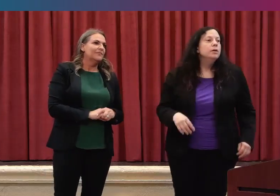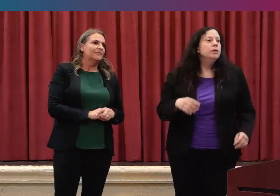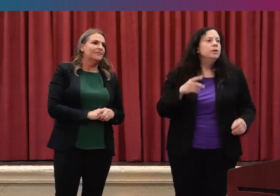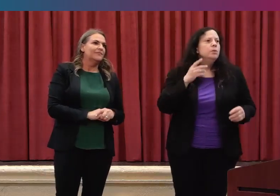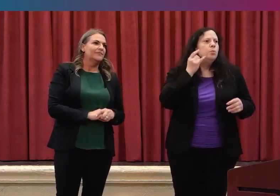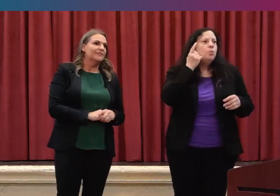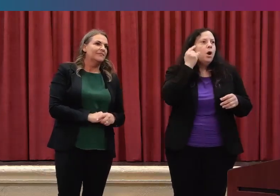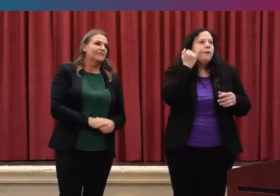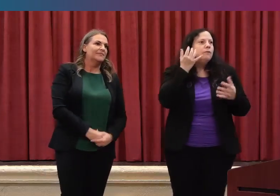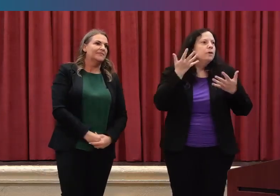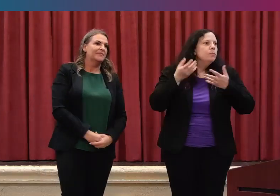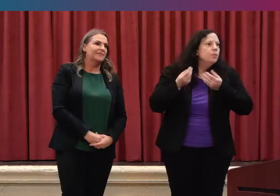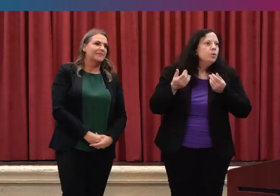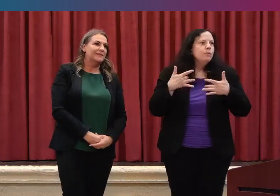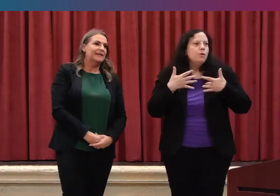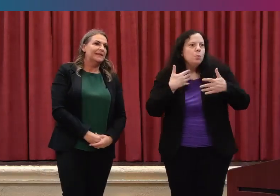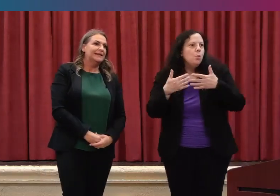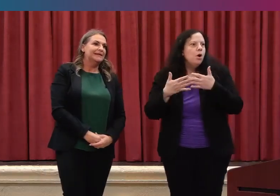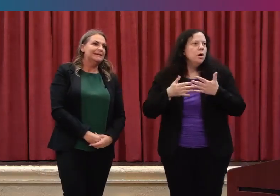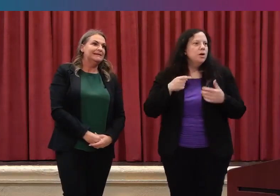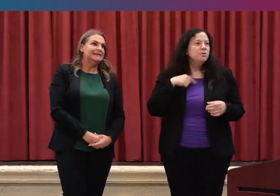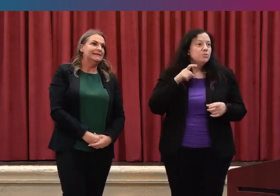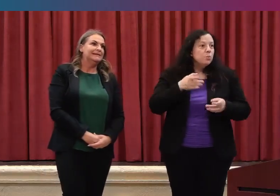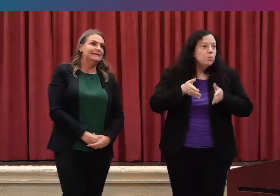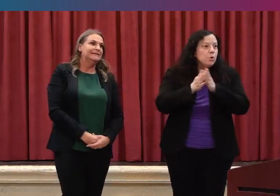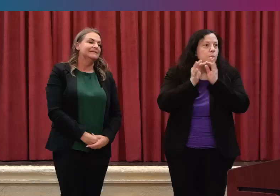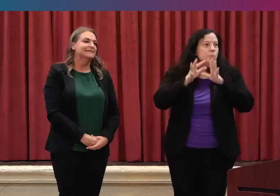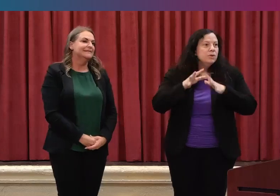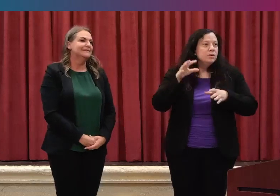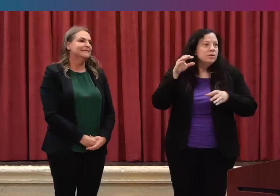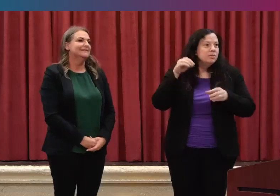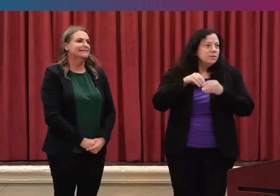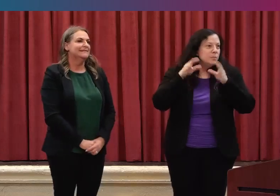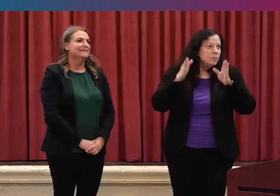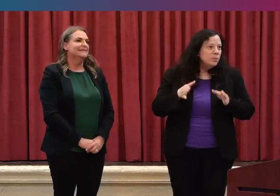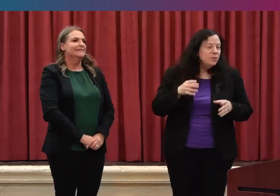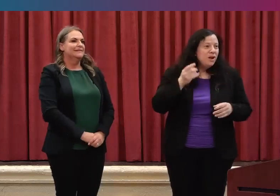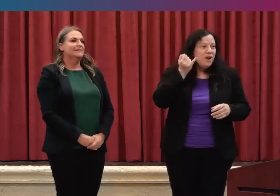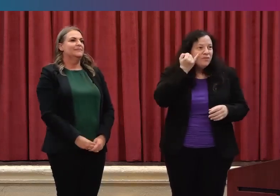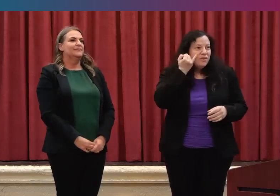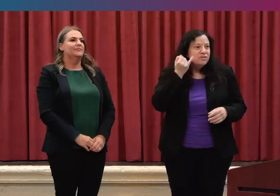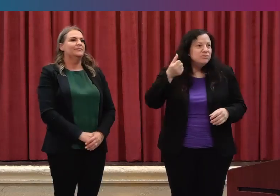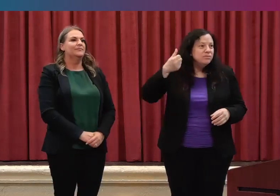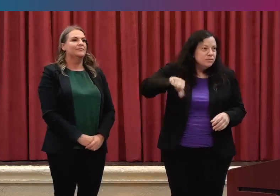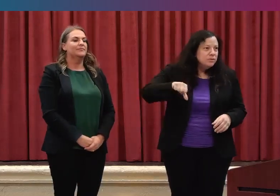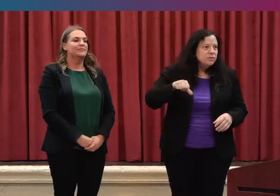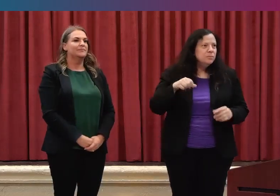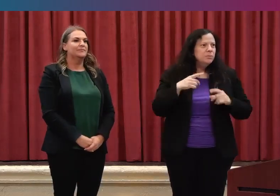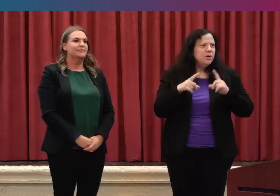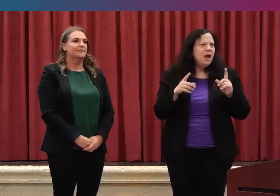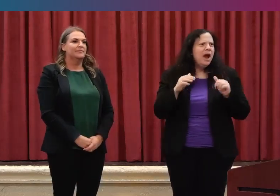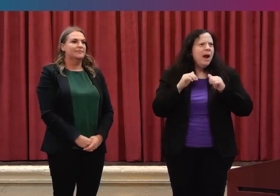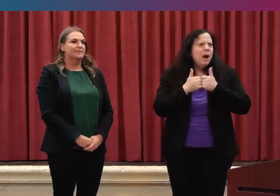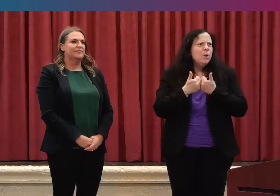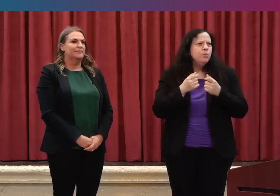So what if it's an event or whatever, and requesting an interpreter in person, if they denied that, then how